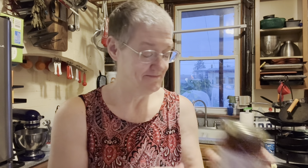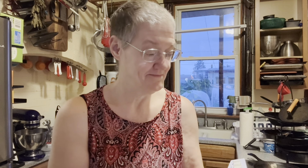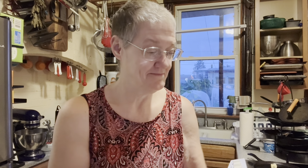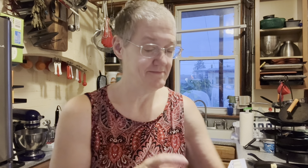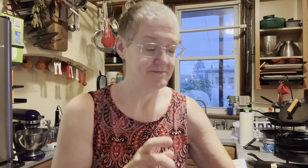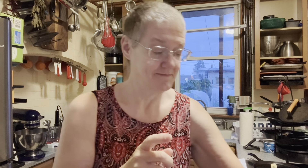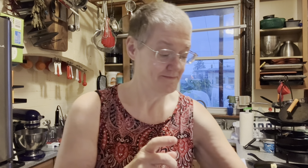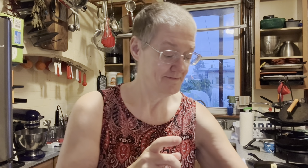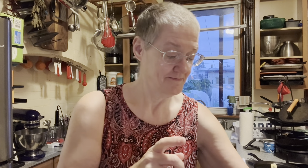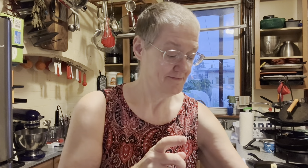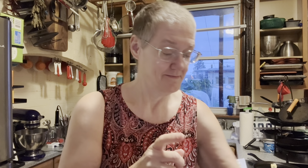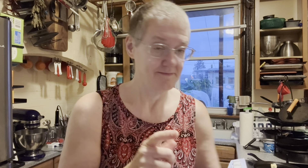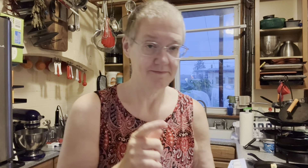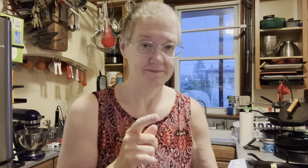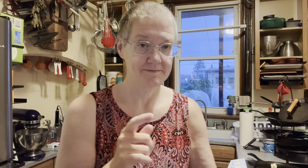using.